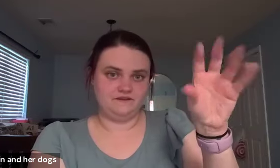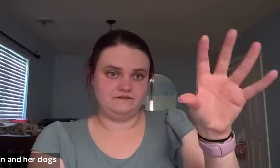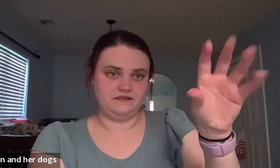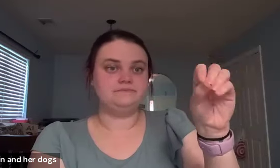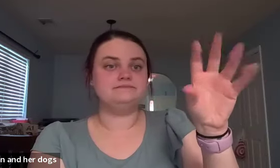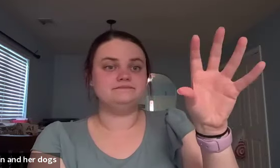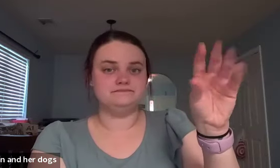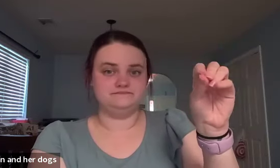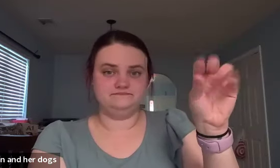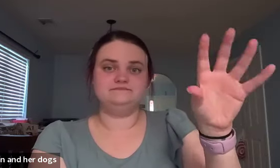50.